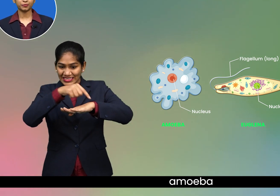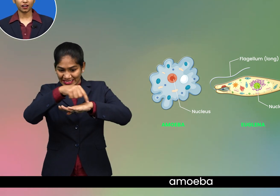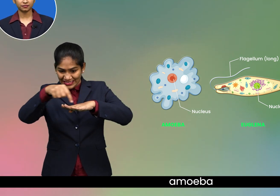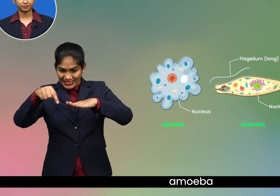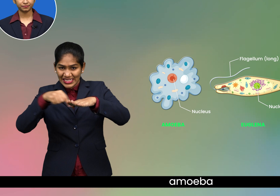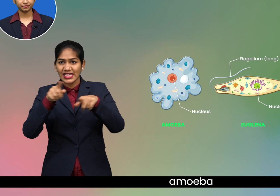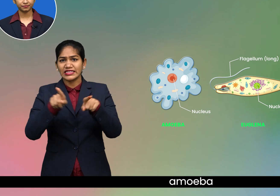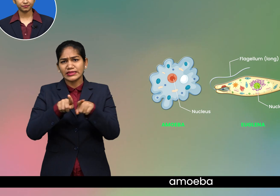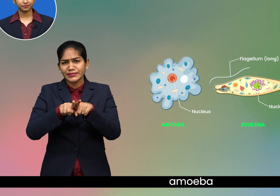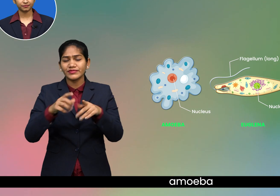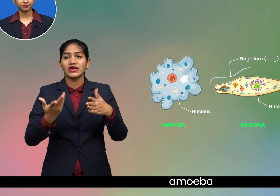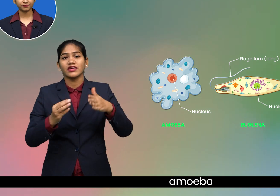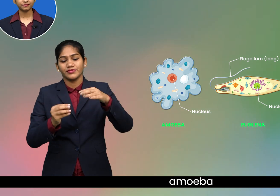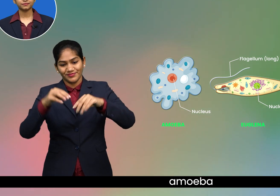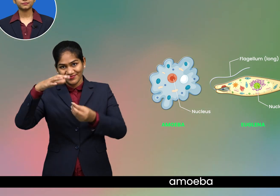amoeba.